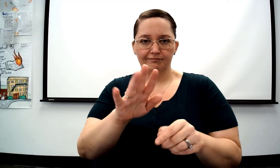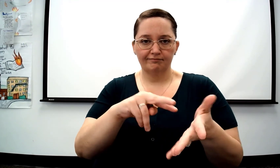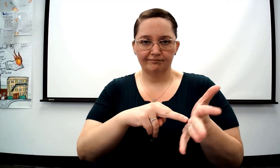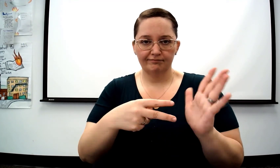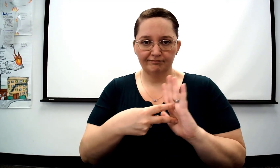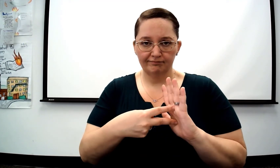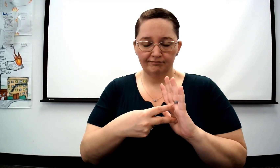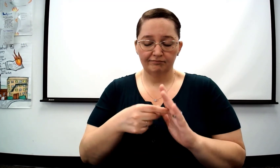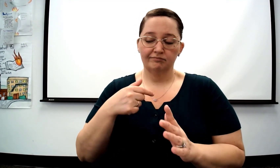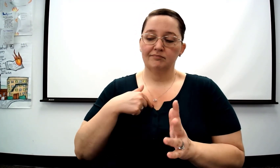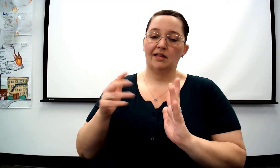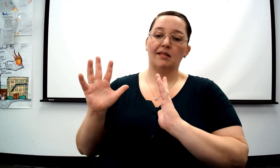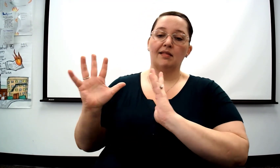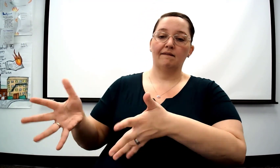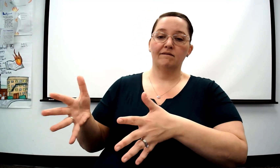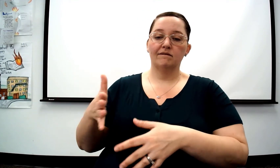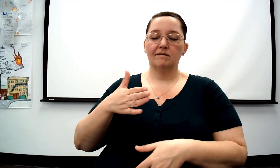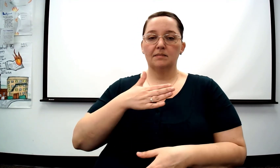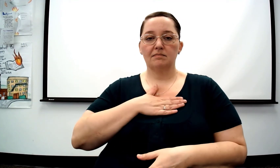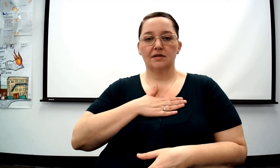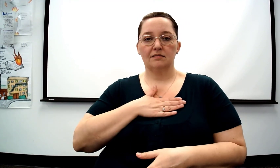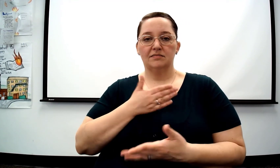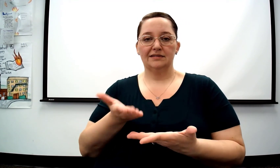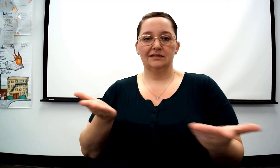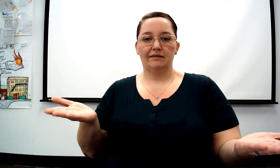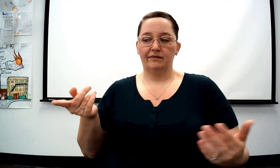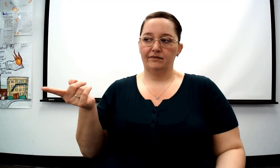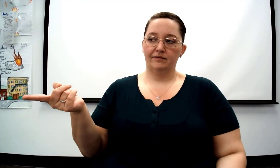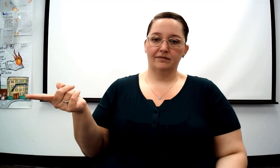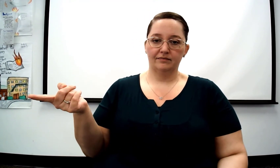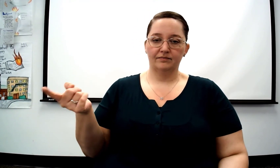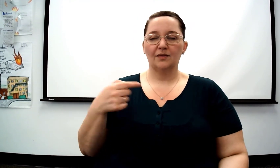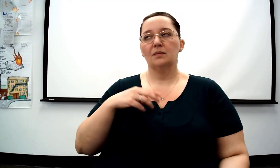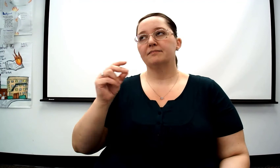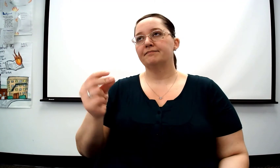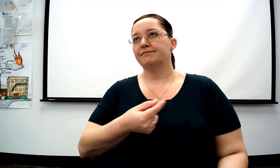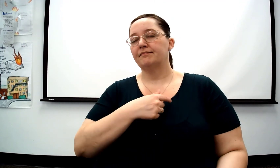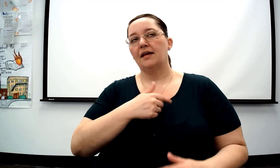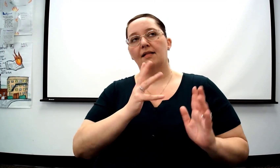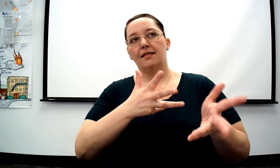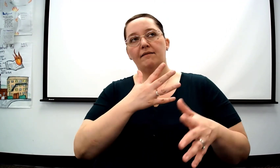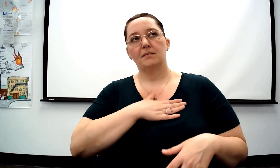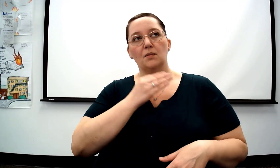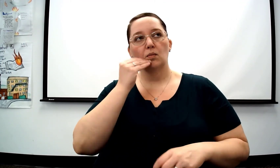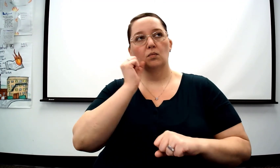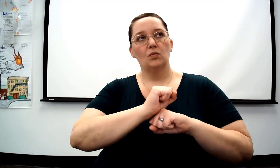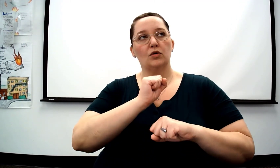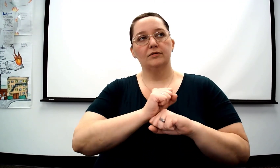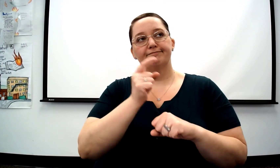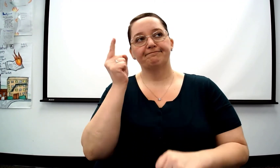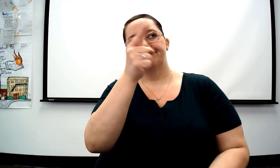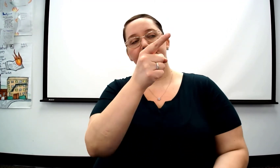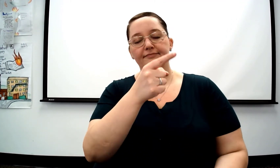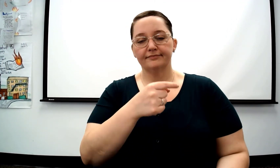Again, you can modify your verbs to change the meaning. I left my stuff there. Oh man, I left my homework on my